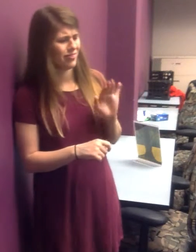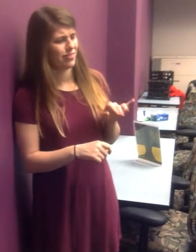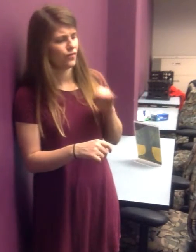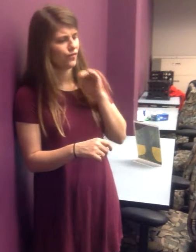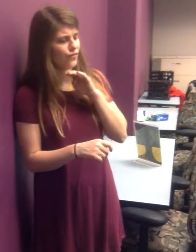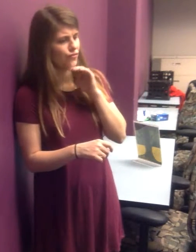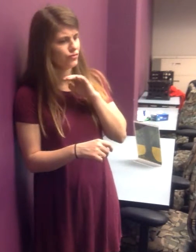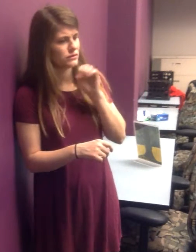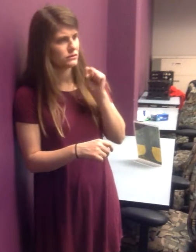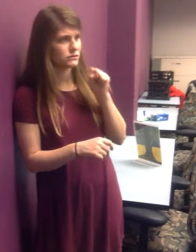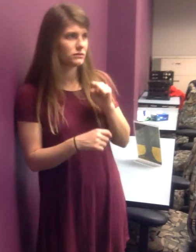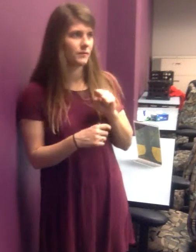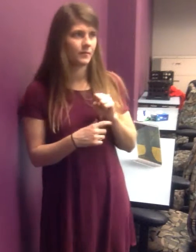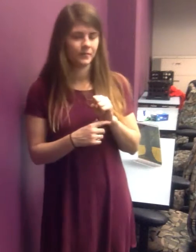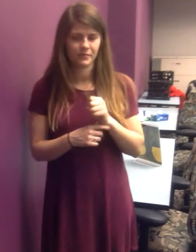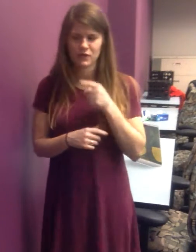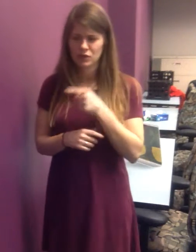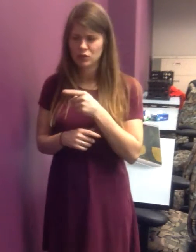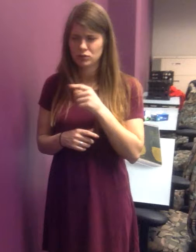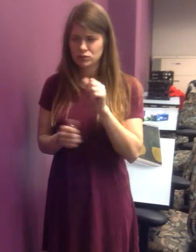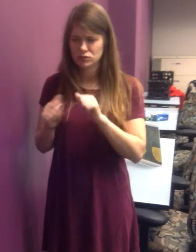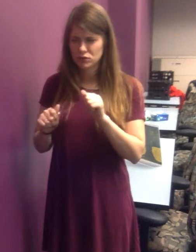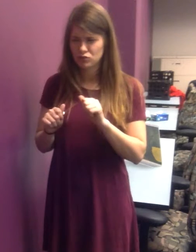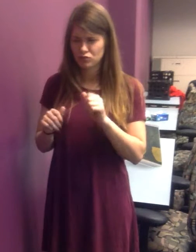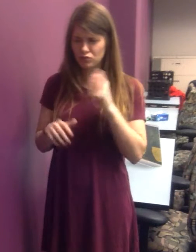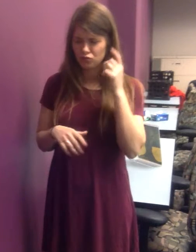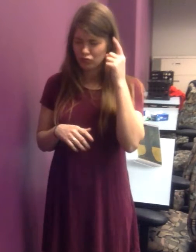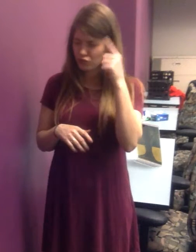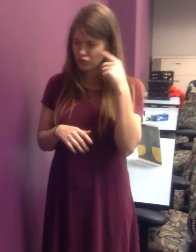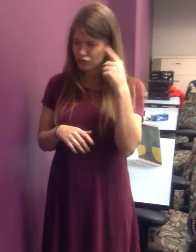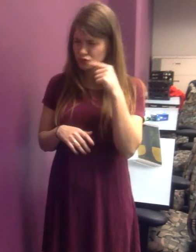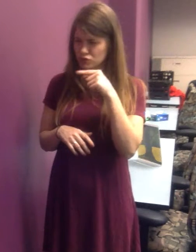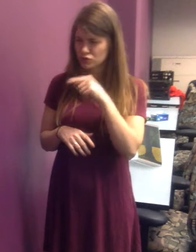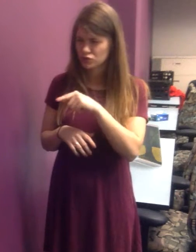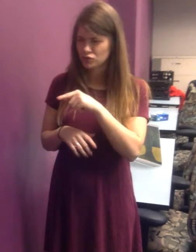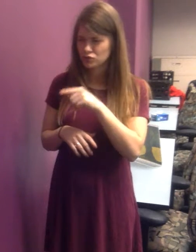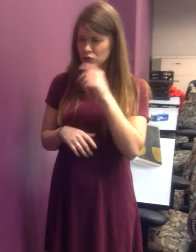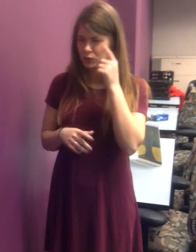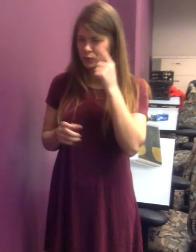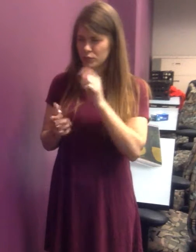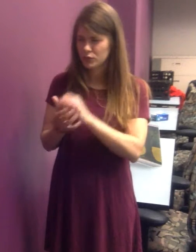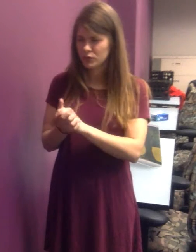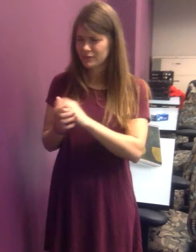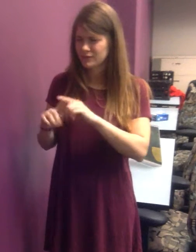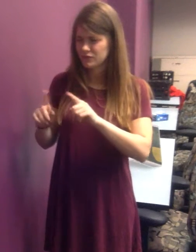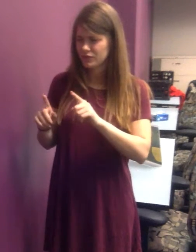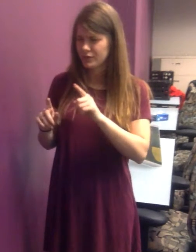seeing? Yes. So it's 97% of them and one of you. Oh, well, you can put it that way if you like, but I don't